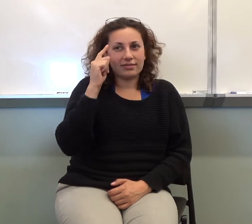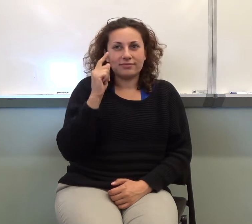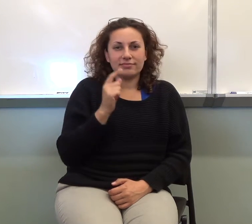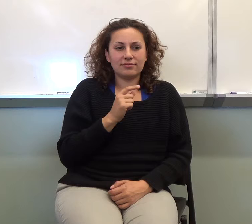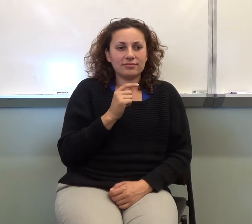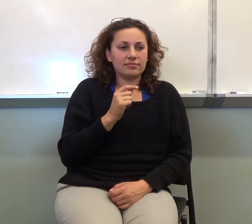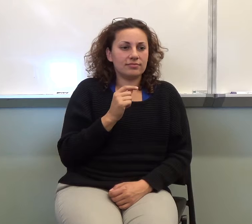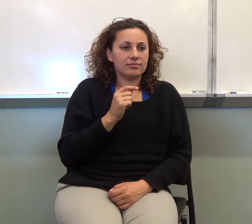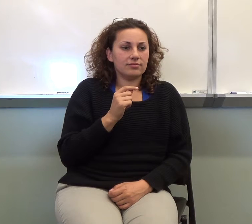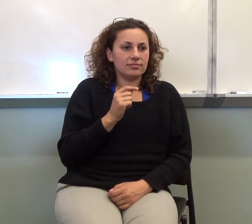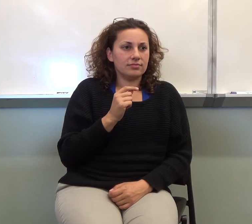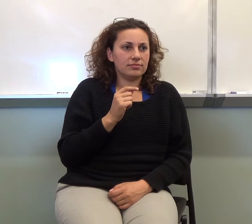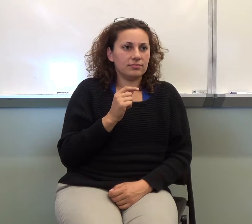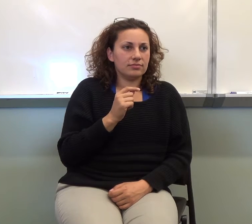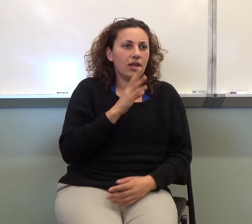one.